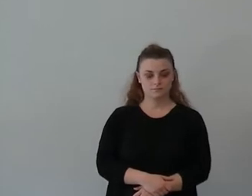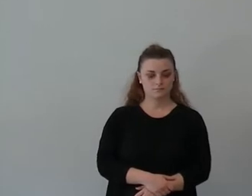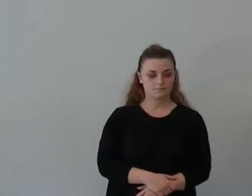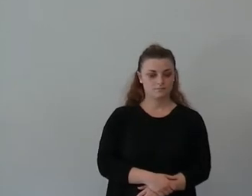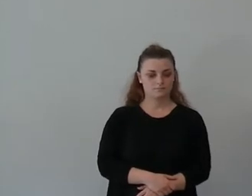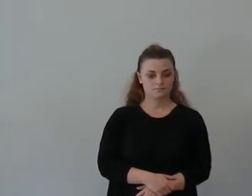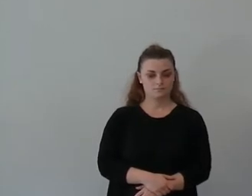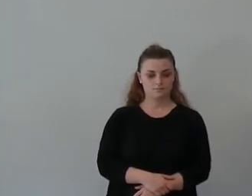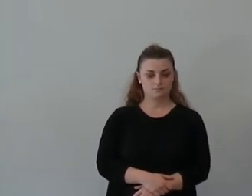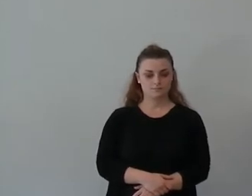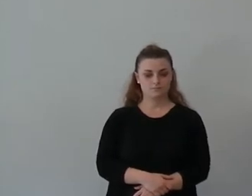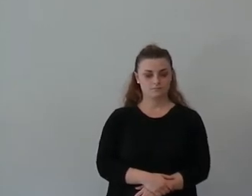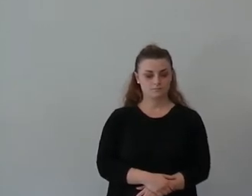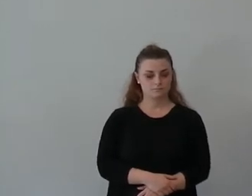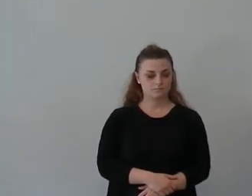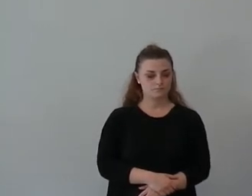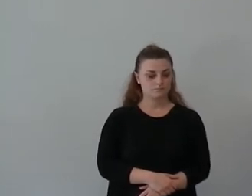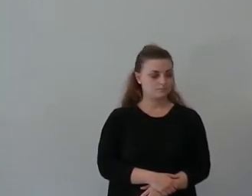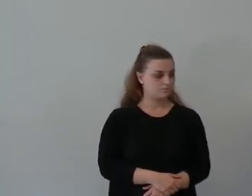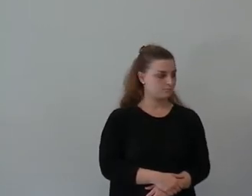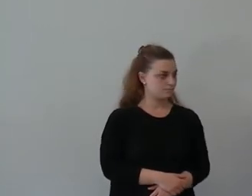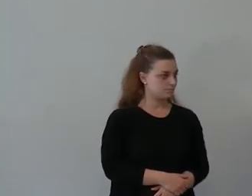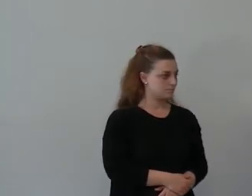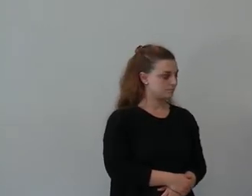world. That is why the world hates you.